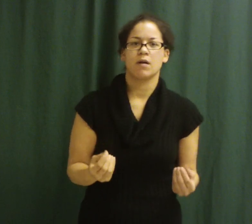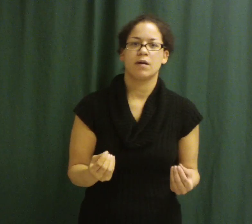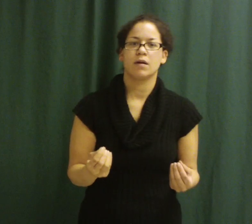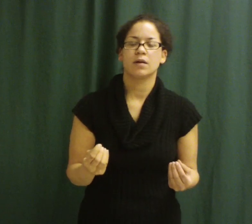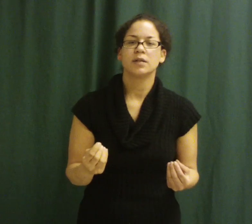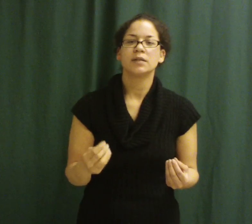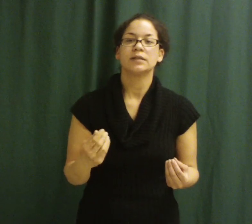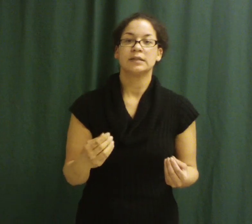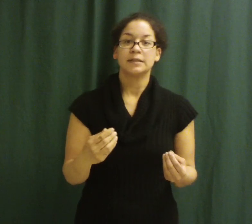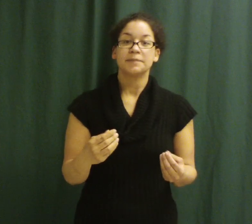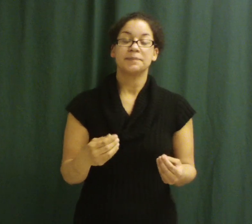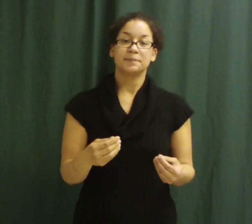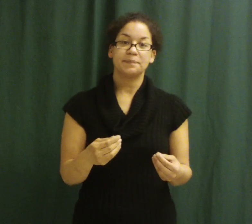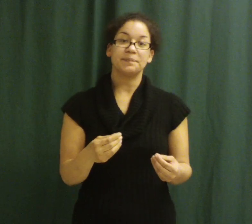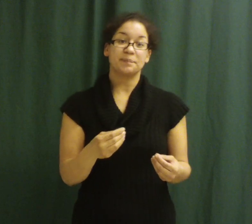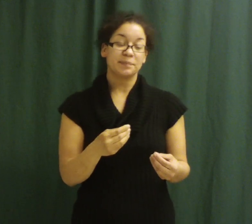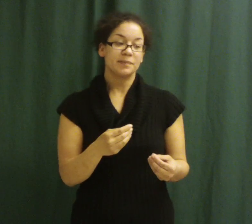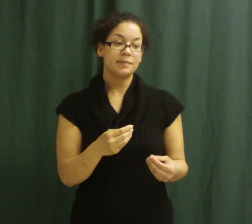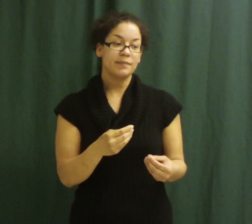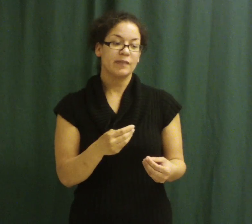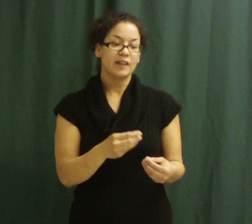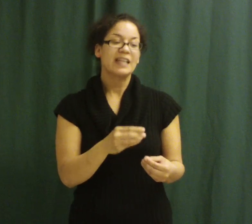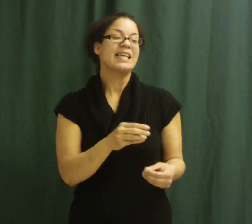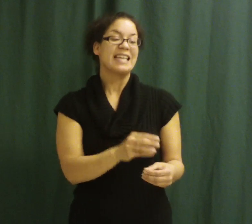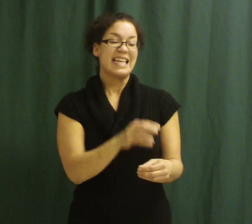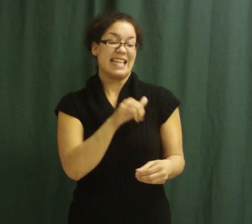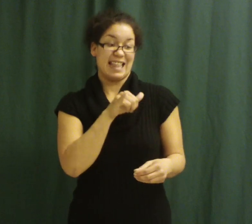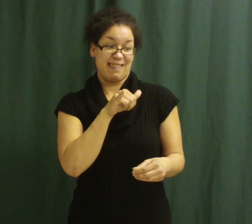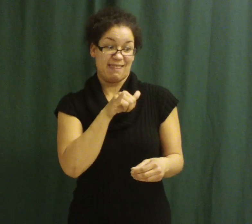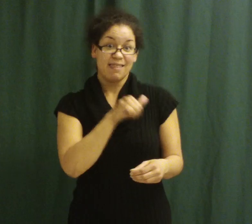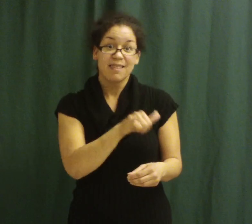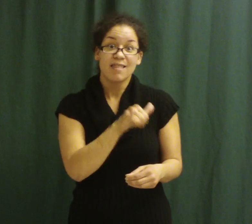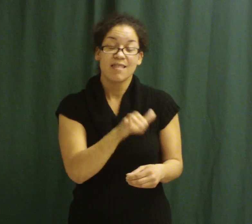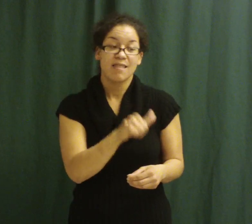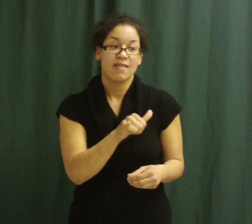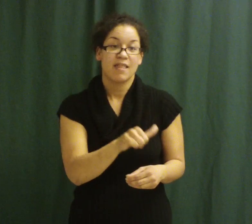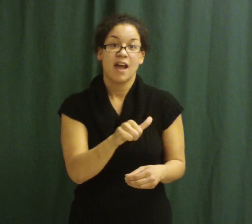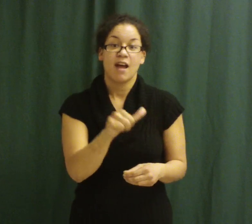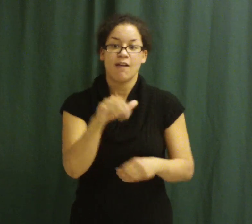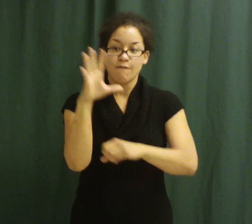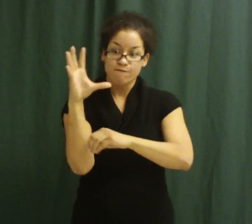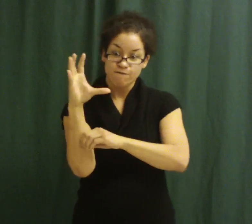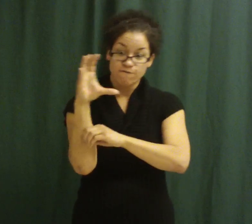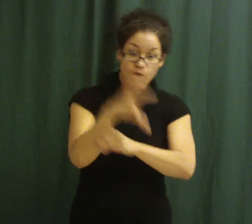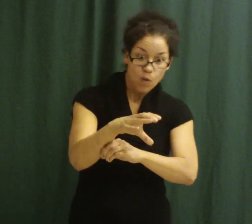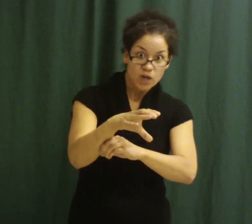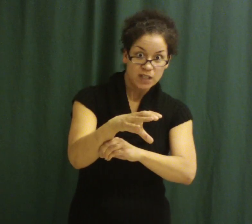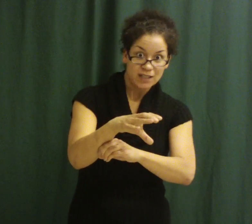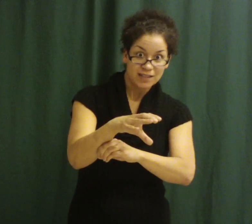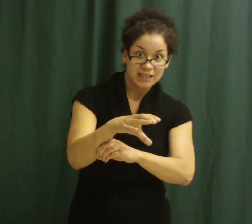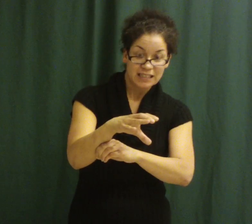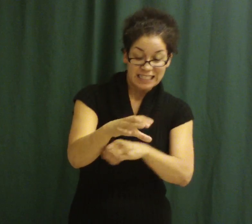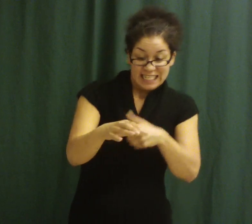This basic physical force keeps the Earth and the other